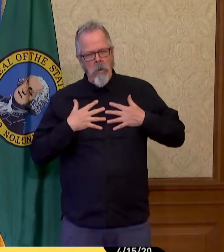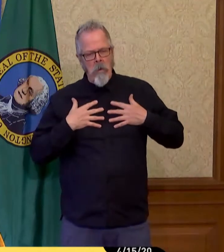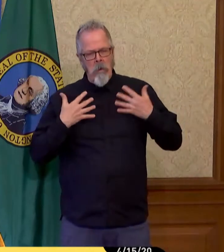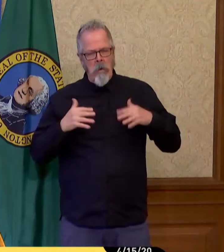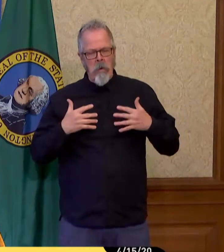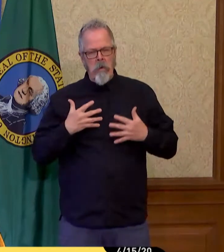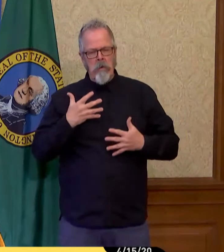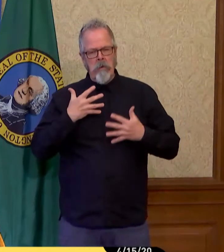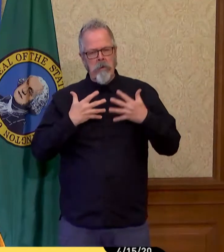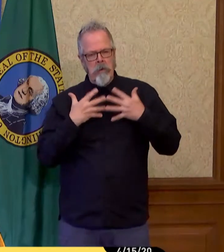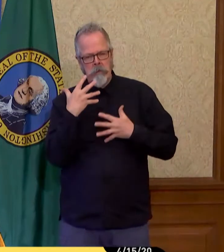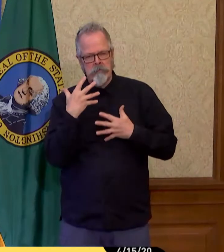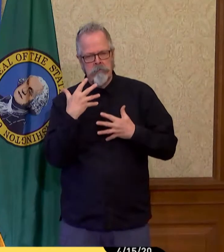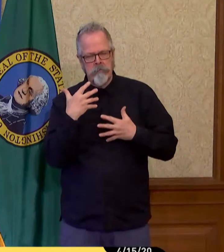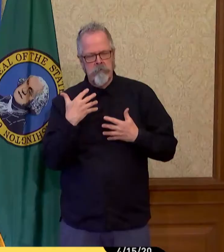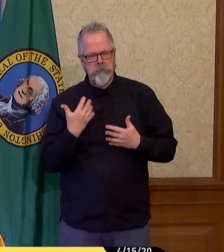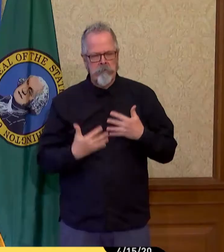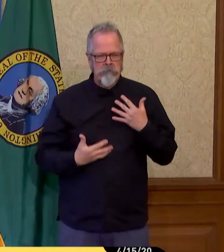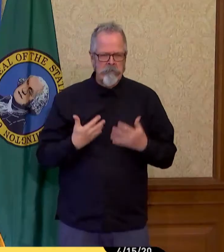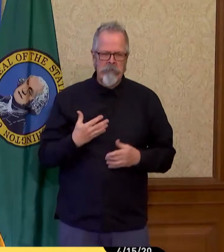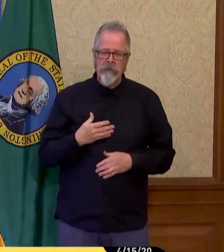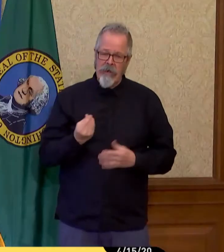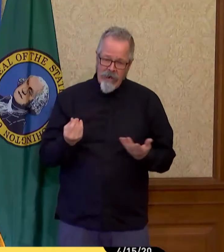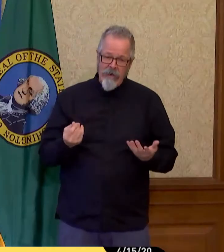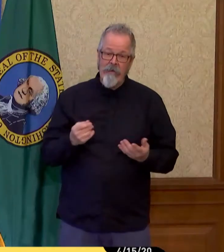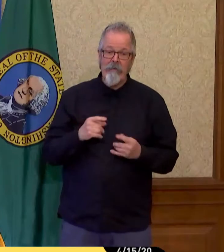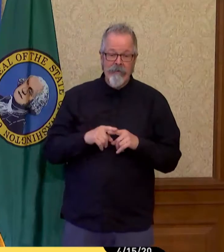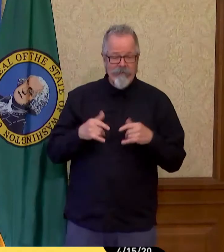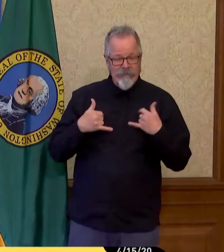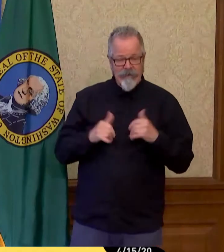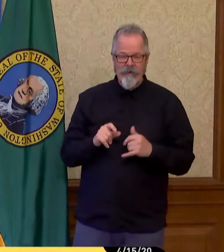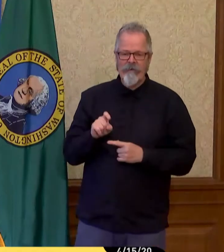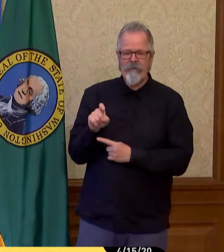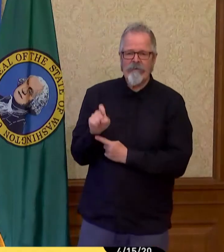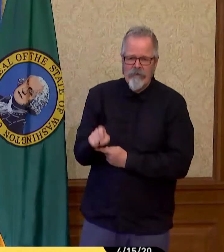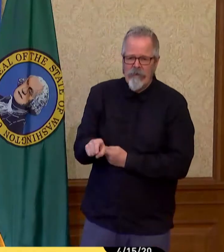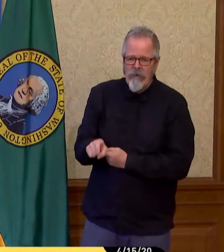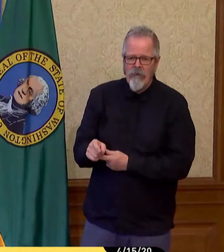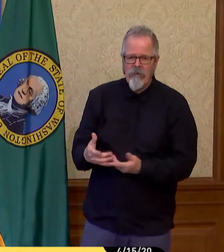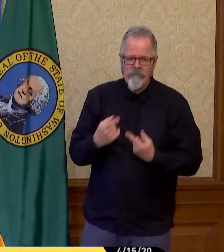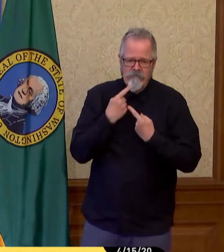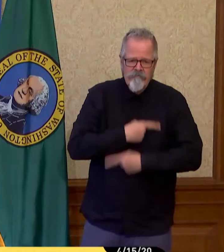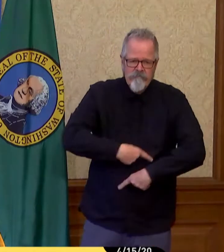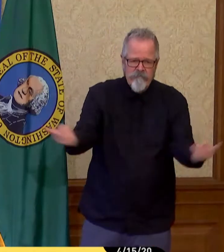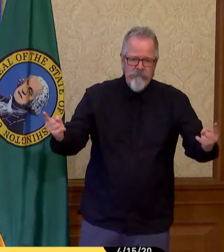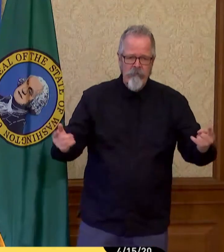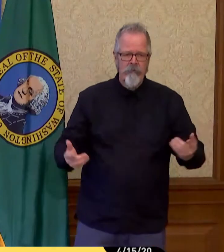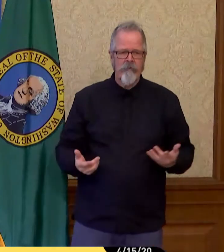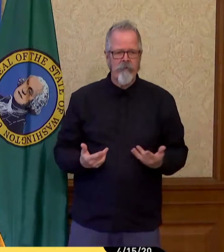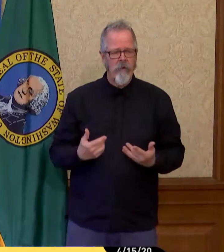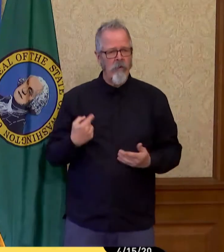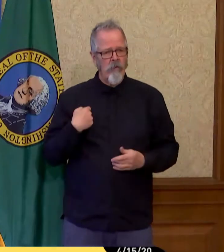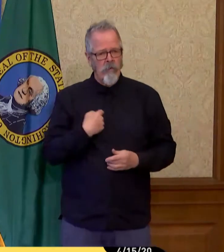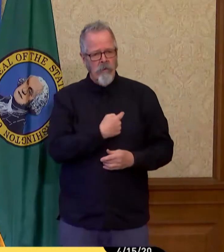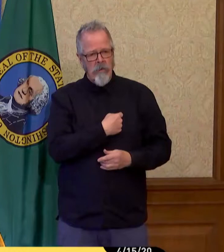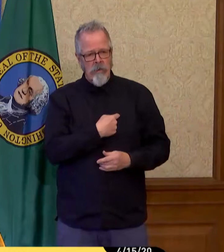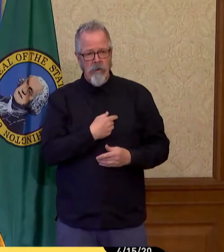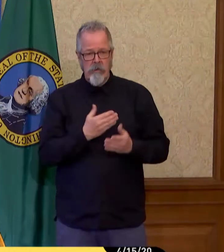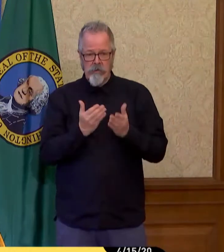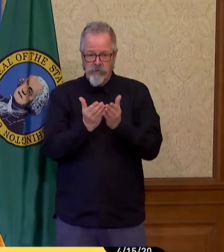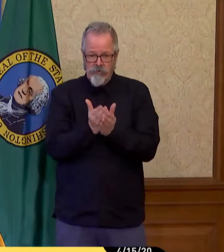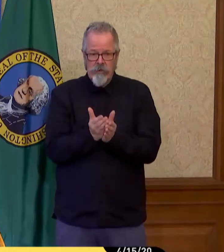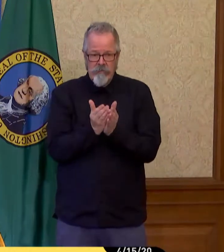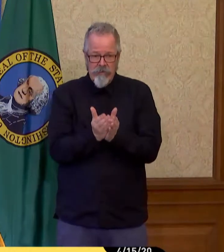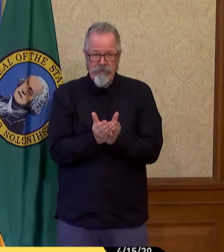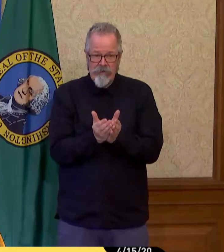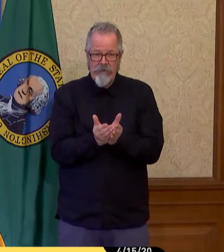we can do. There's one captain of the ship, and we got to turn that ship away from the iceberg. And it's just not a situation where we have time